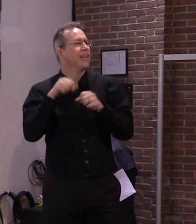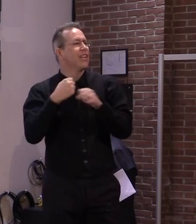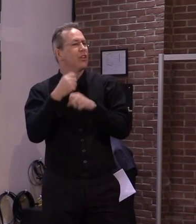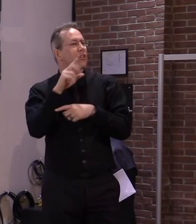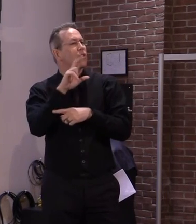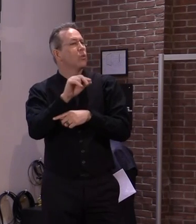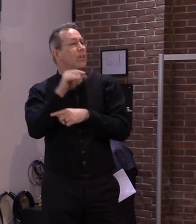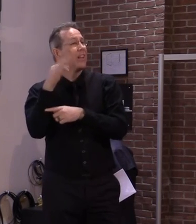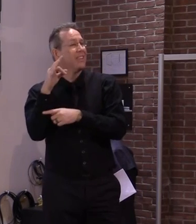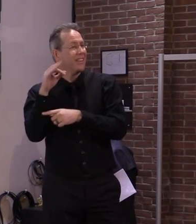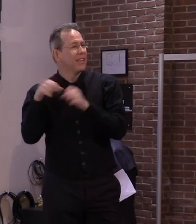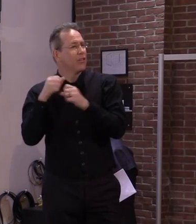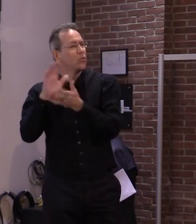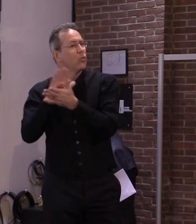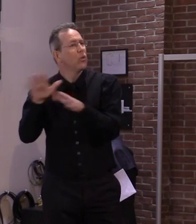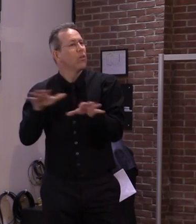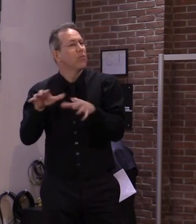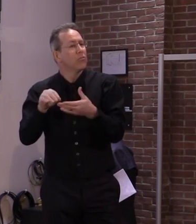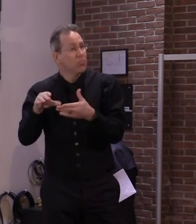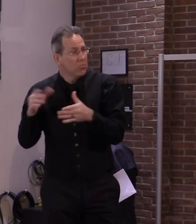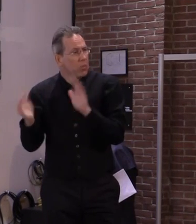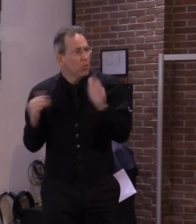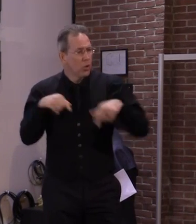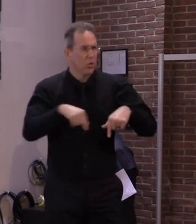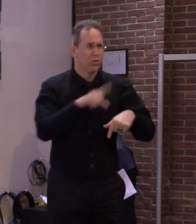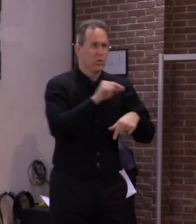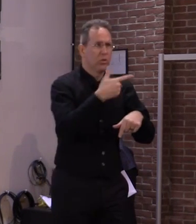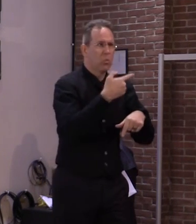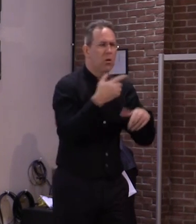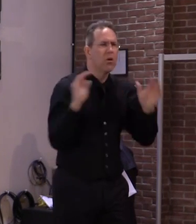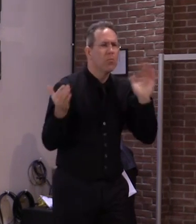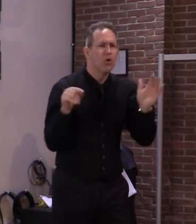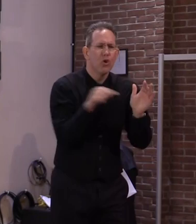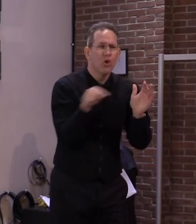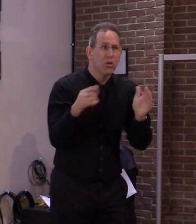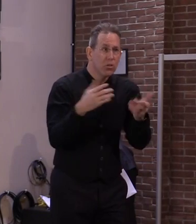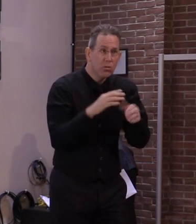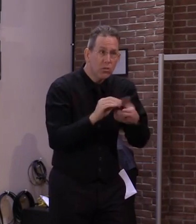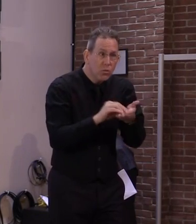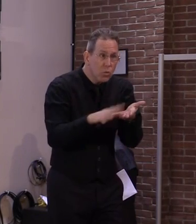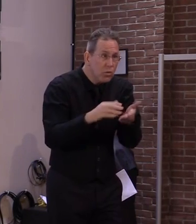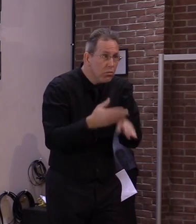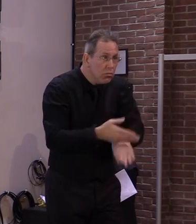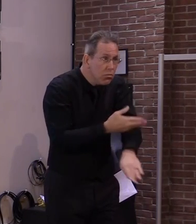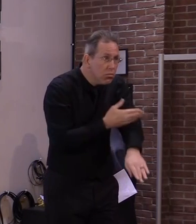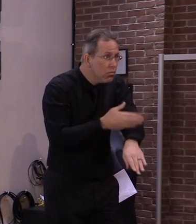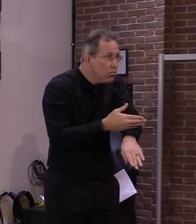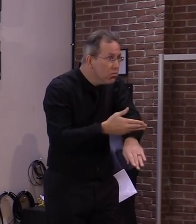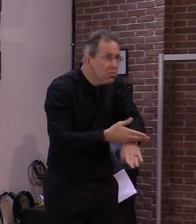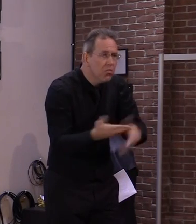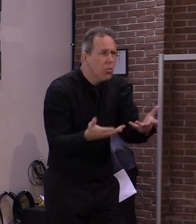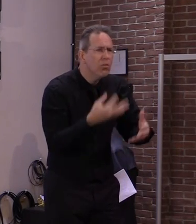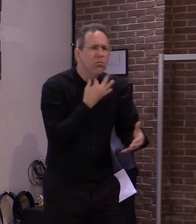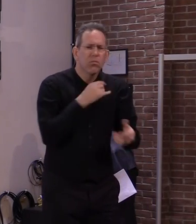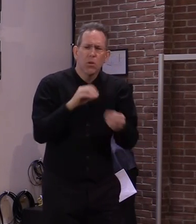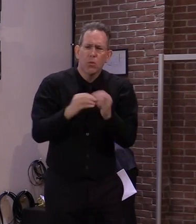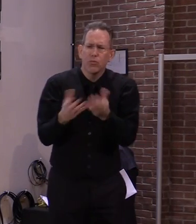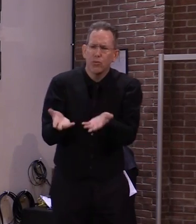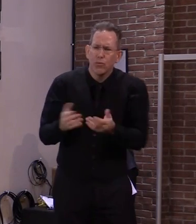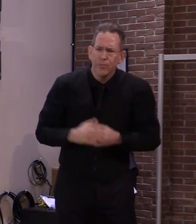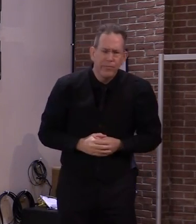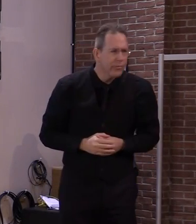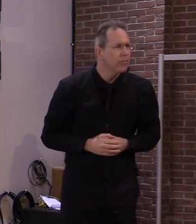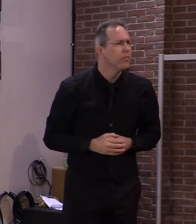Yeah, it's a great question. As I mentioned previously, at press conferences, we have been monitoring the